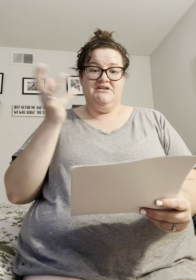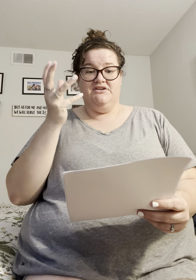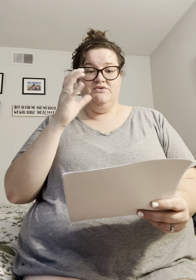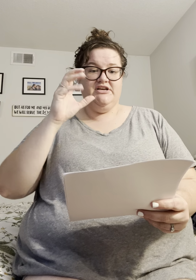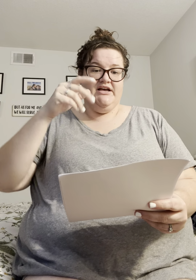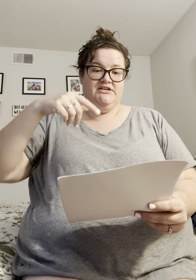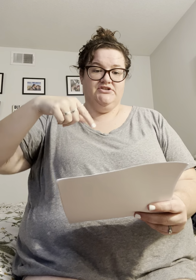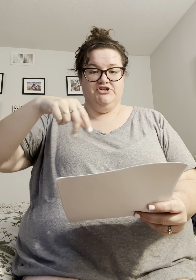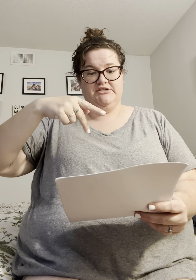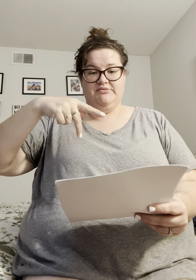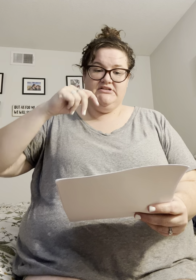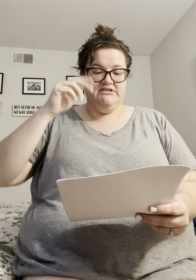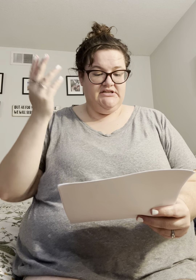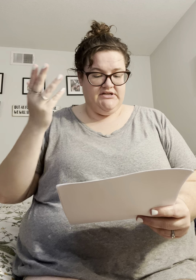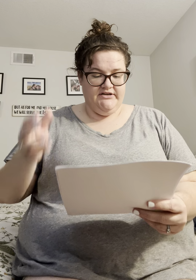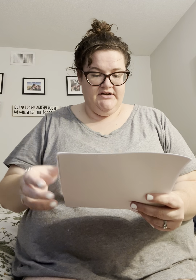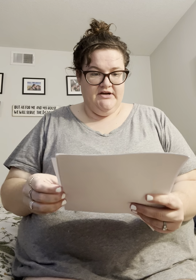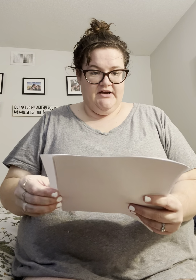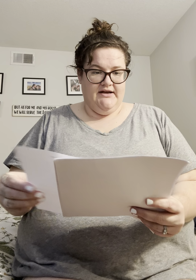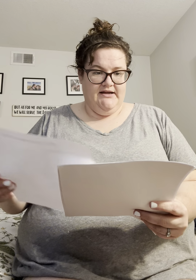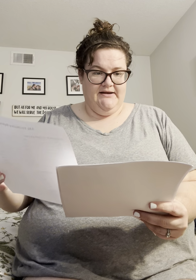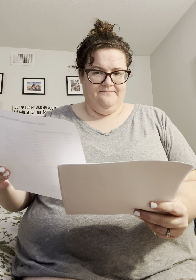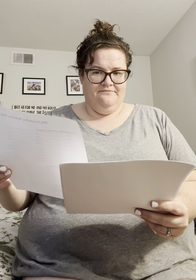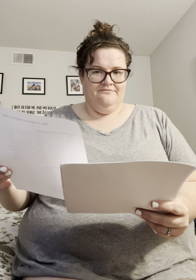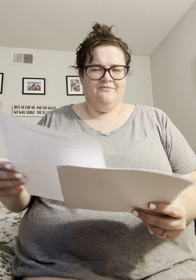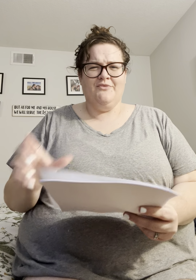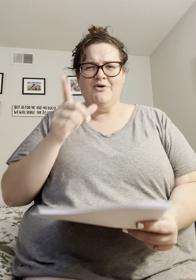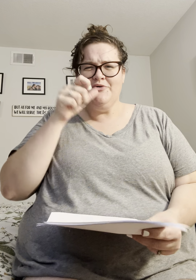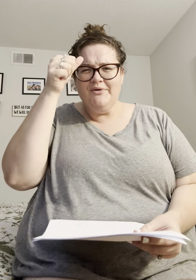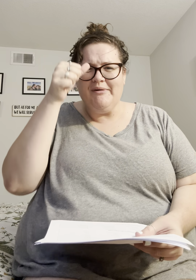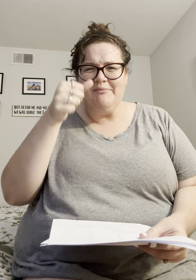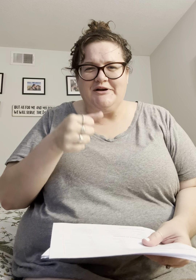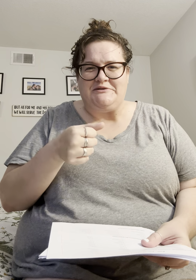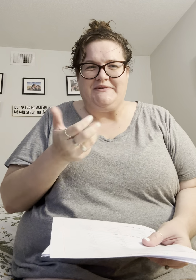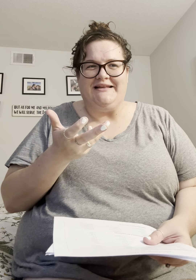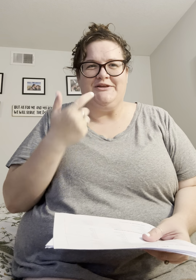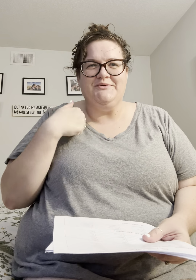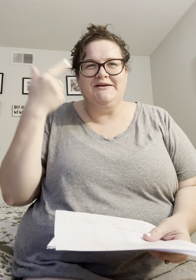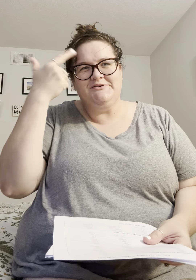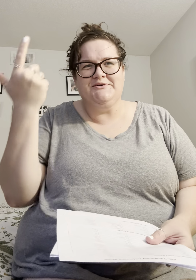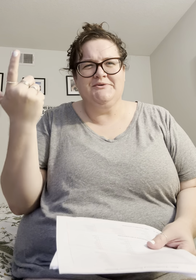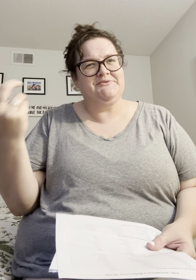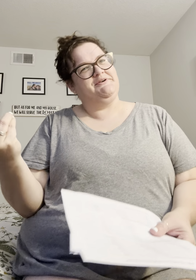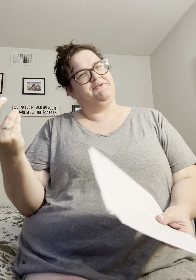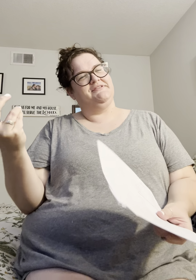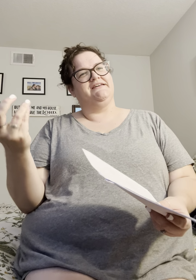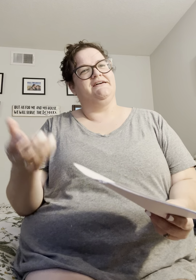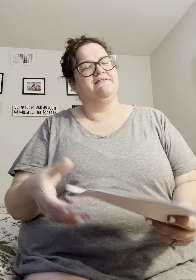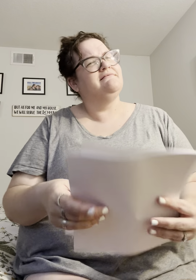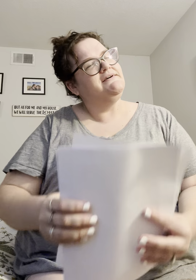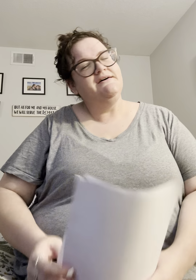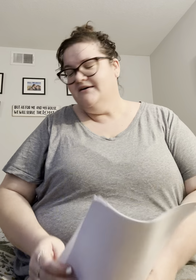No chat GPT here. Who remembers when you had to do your own critical thinking? I